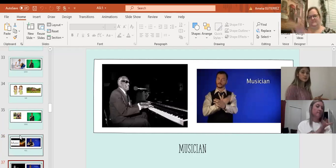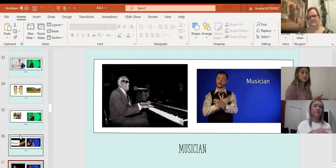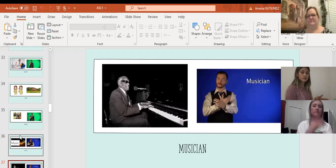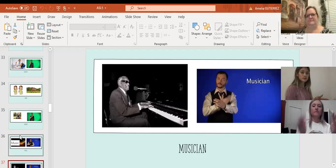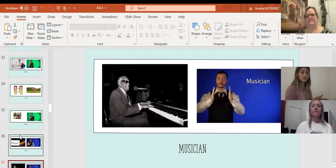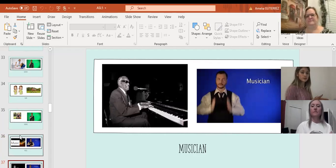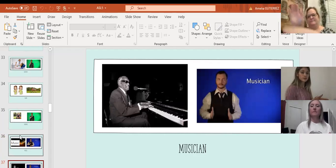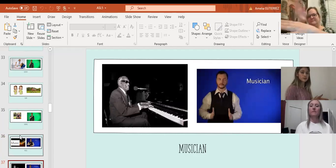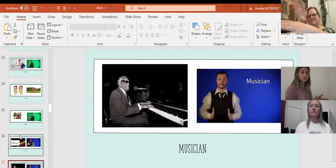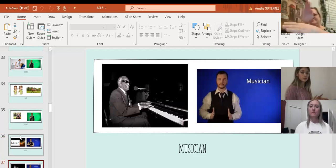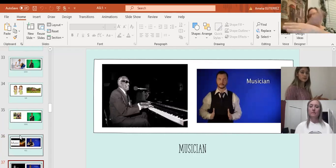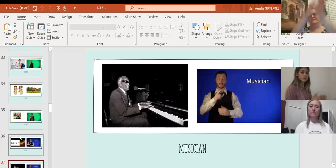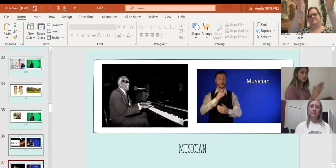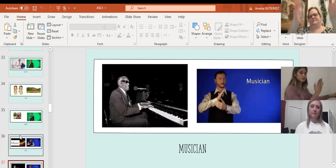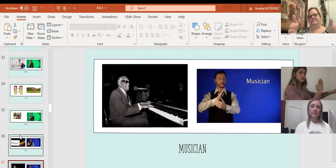Musician.